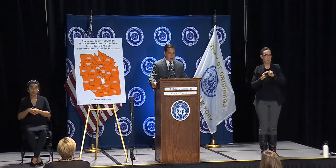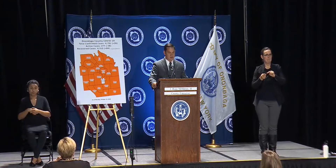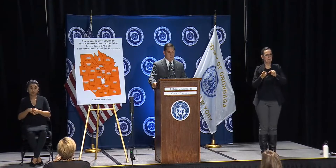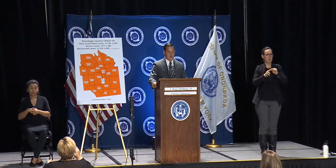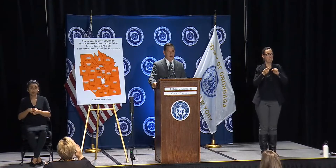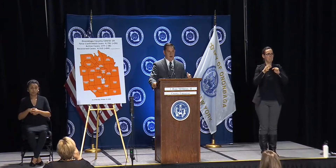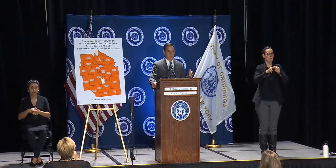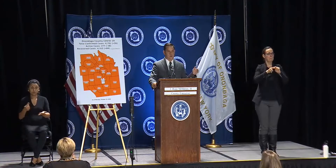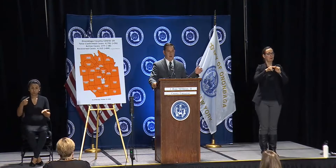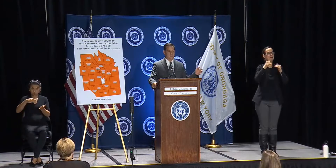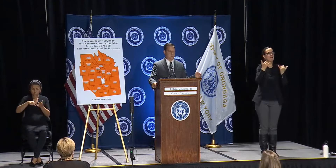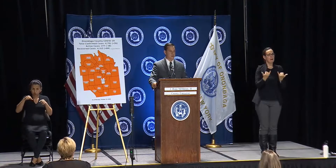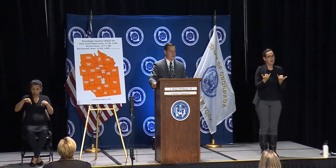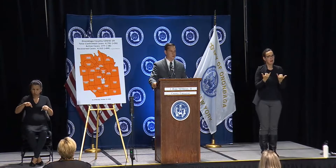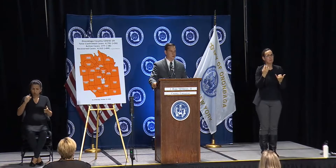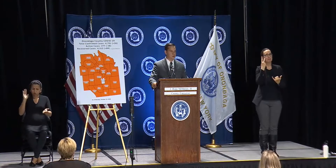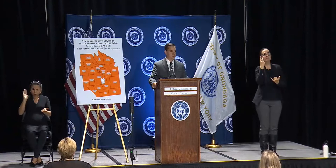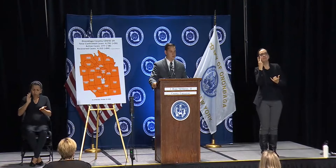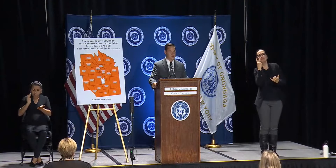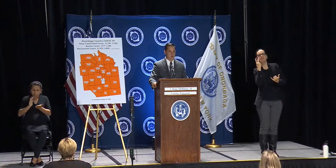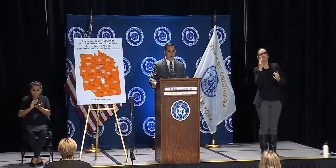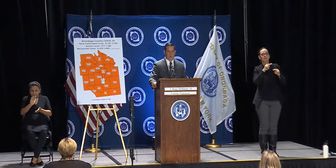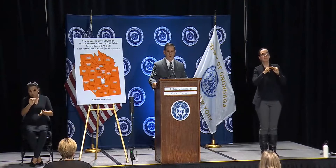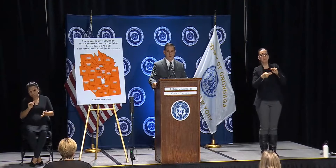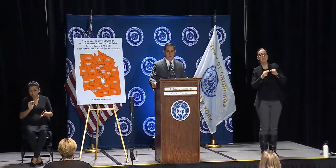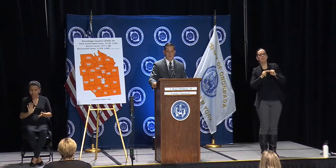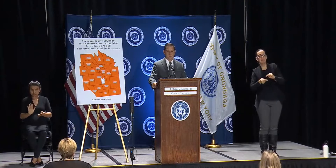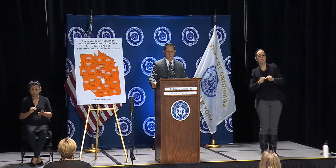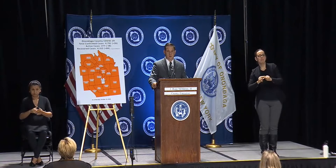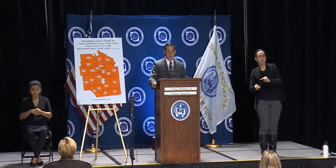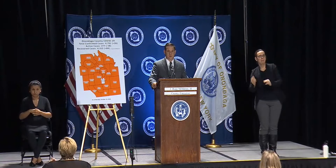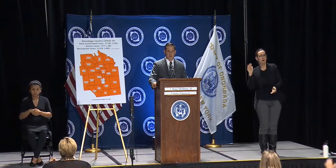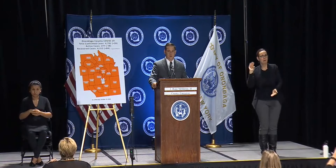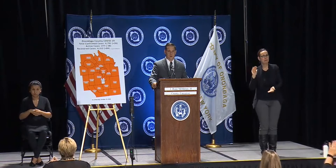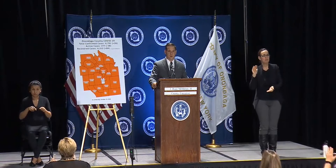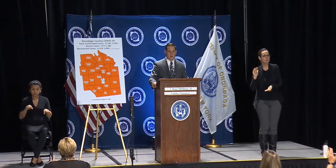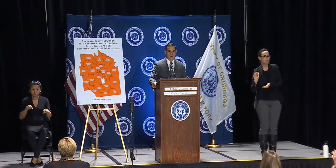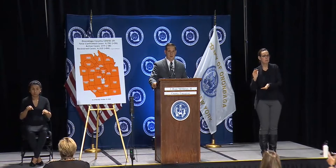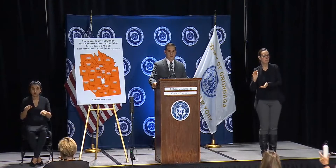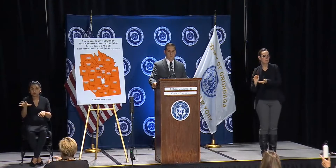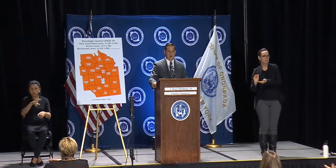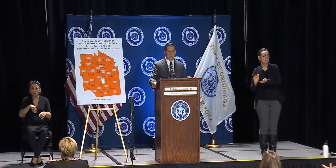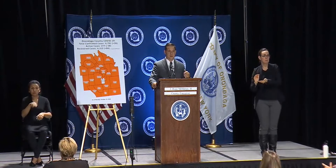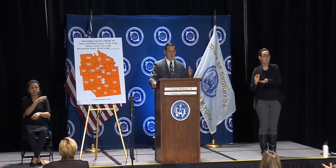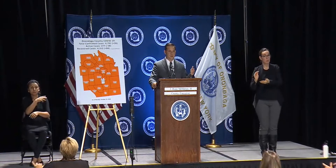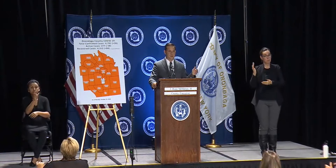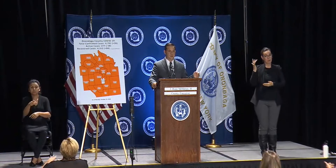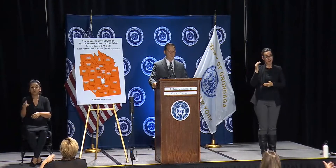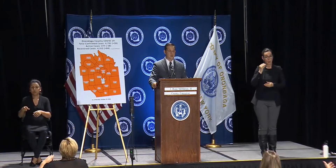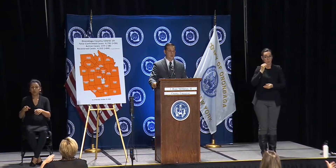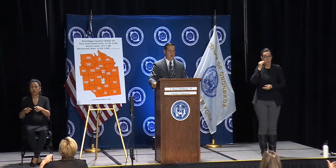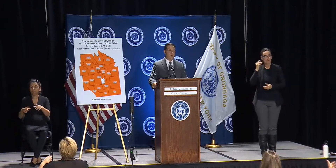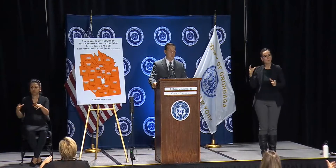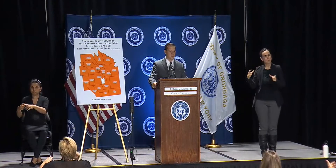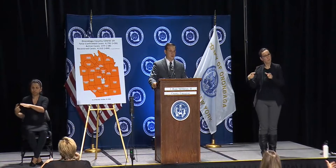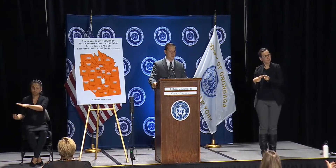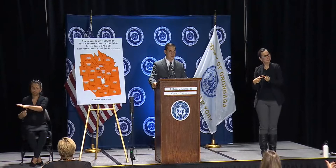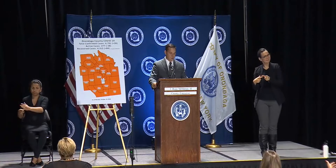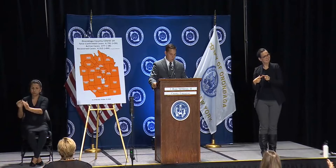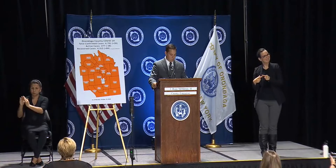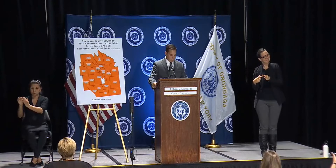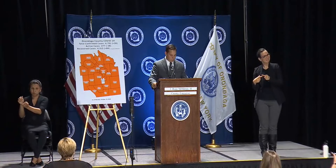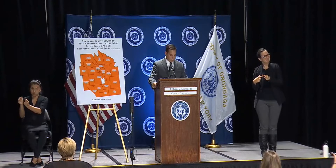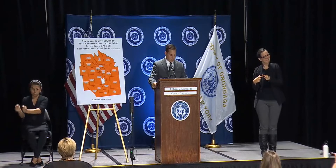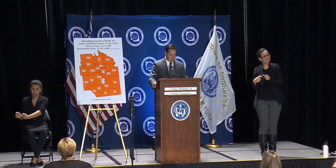The positive of a household contact is these are individuals who are in a quarantine. So when you think about the idea of contact tracing and